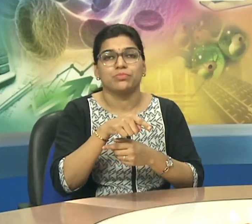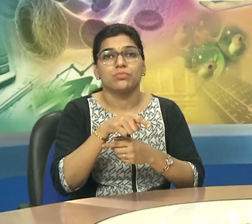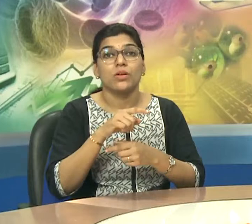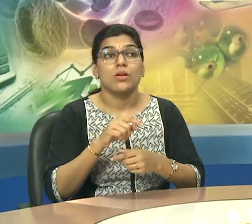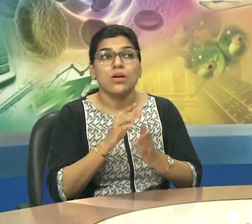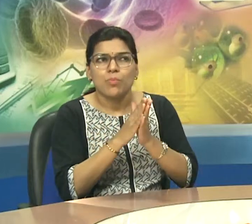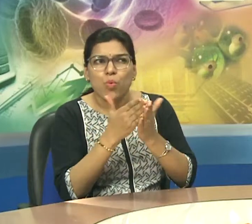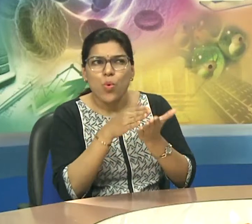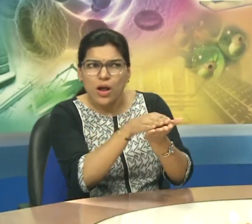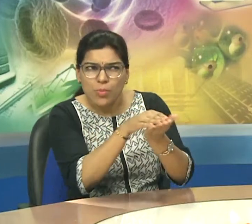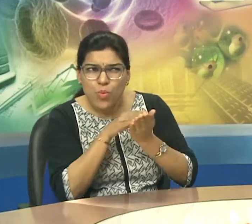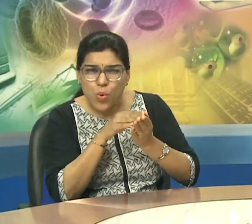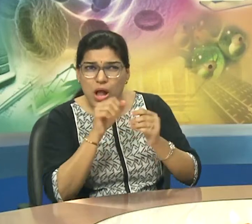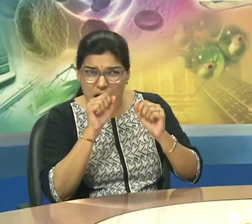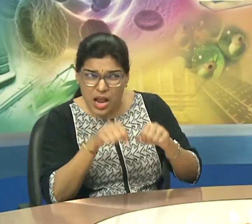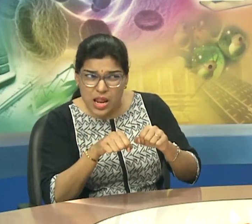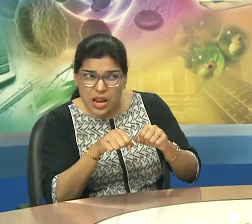your notebook?